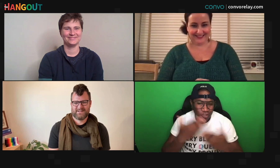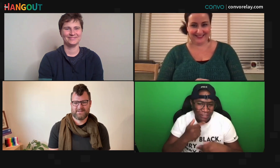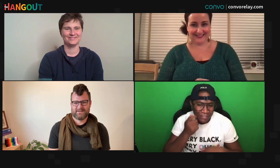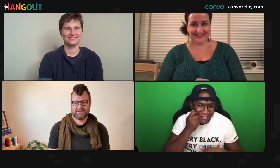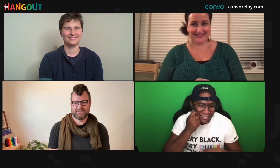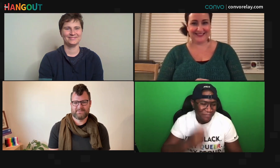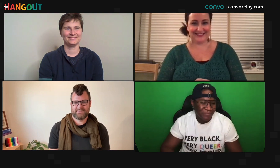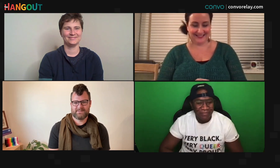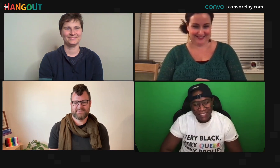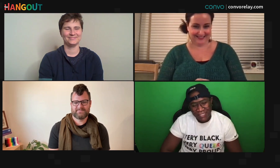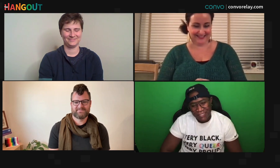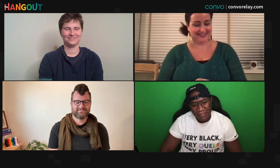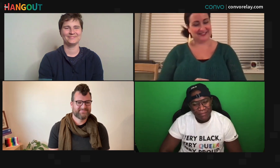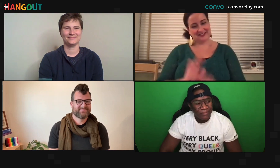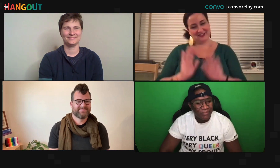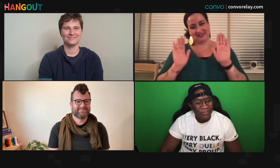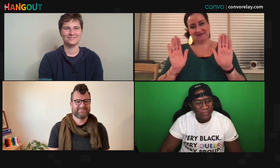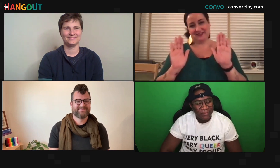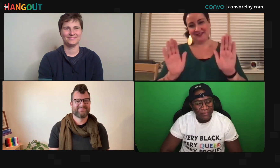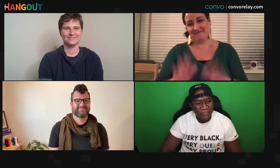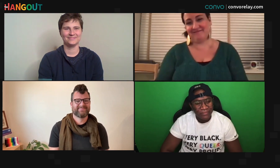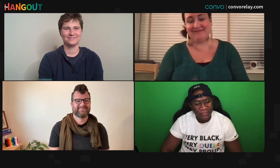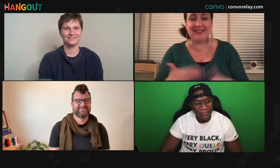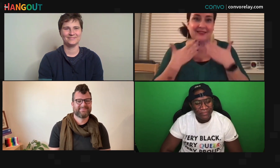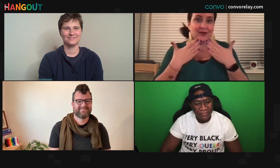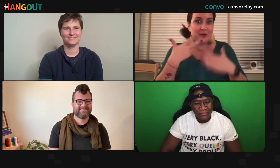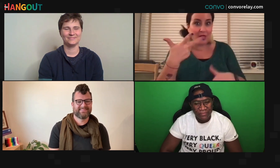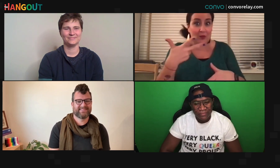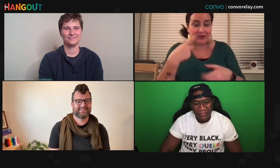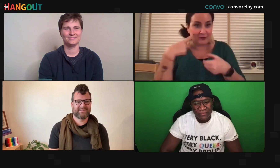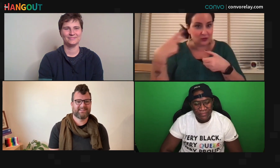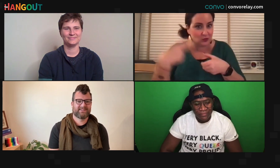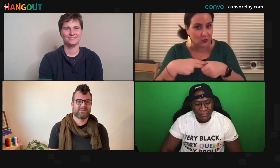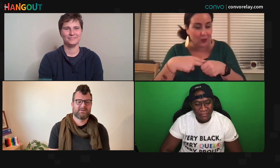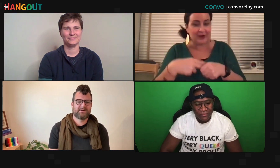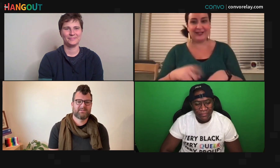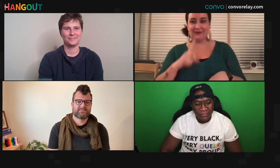and glasses, and dark brown skin. My name is Victoria.